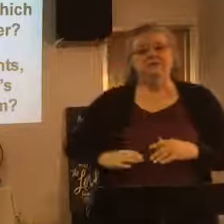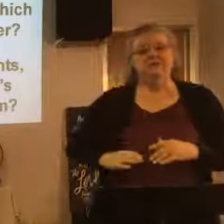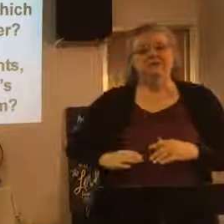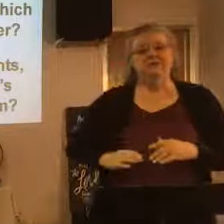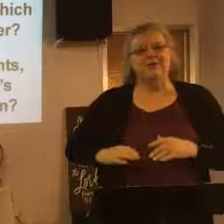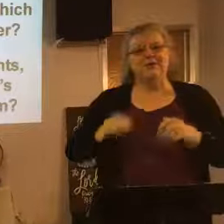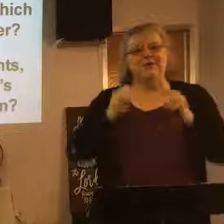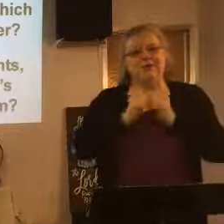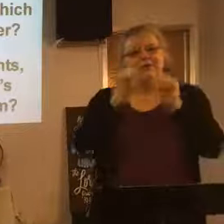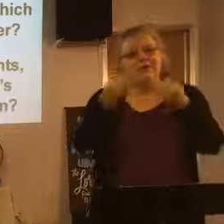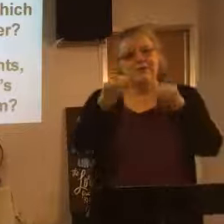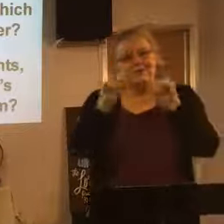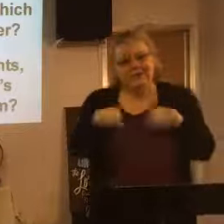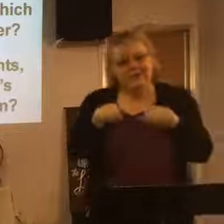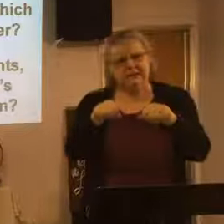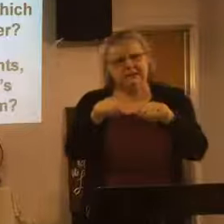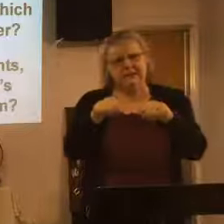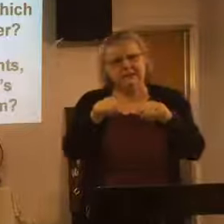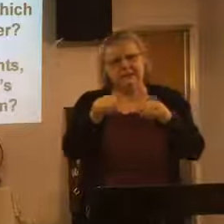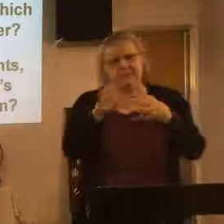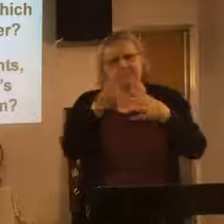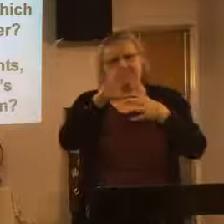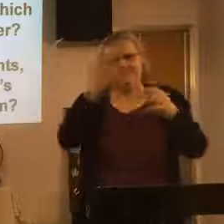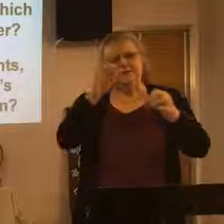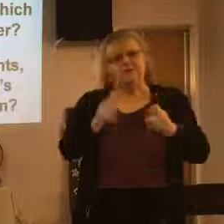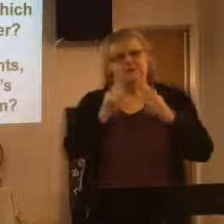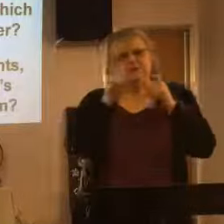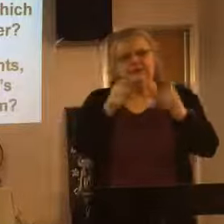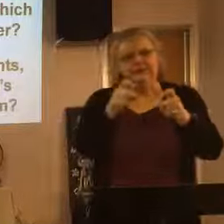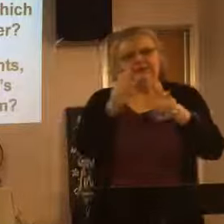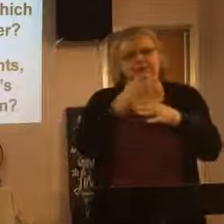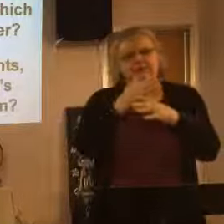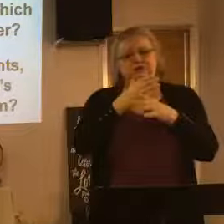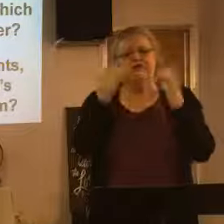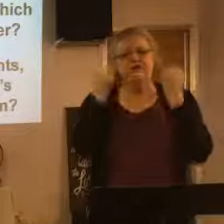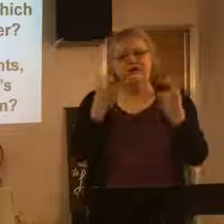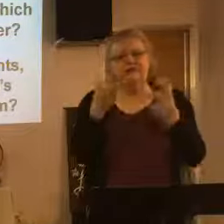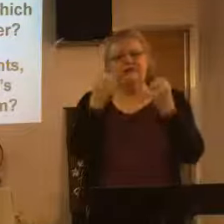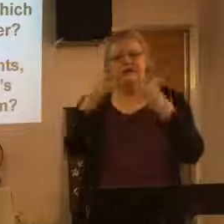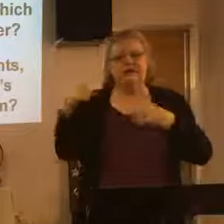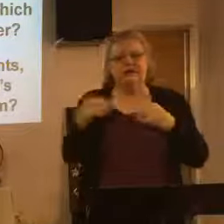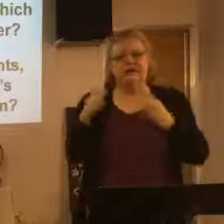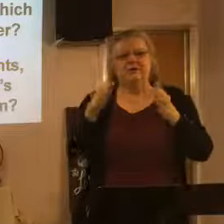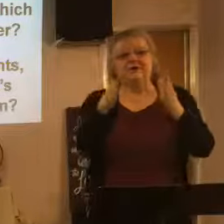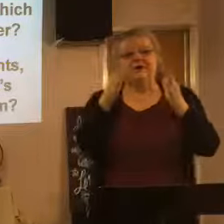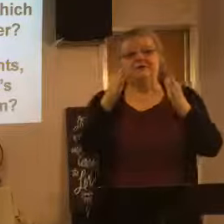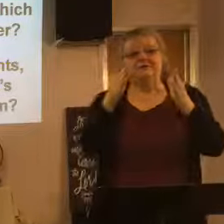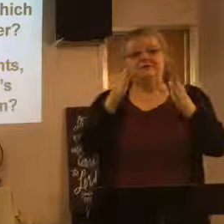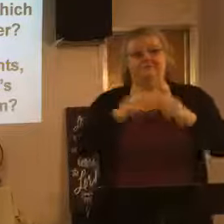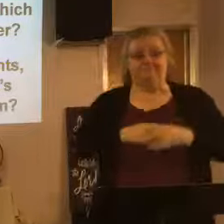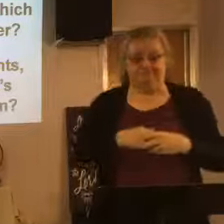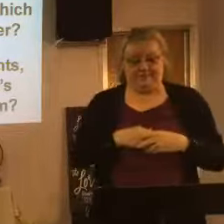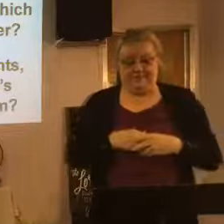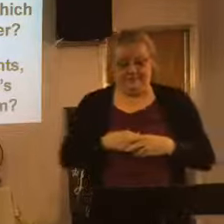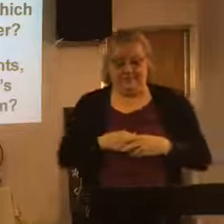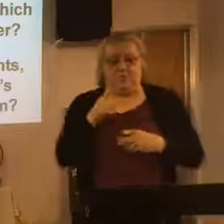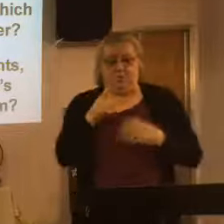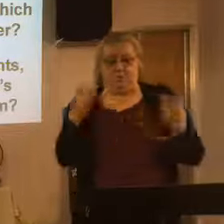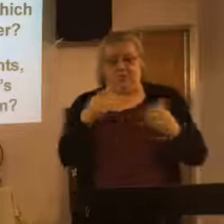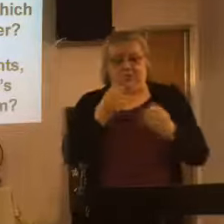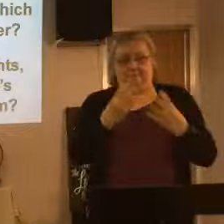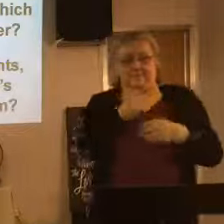the abilities, the spiritual gifts to share in so many wonderful ways. Now, one of the things many of